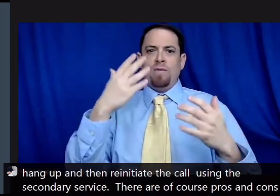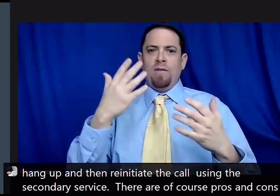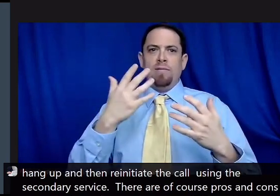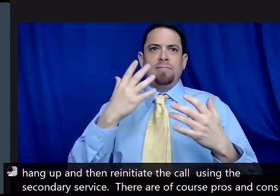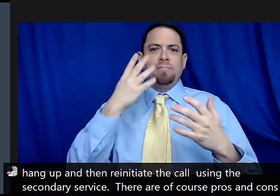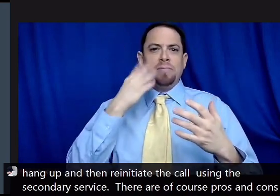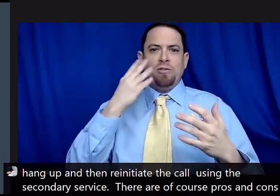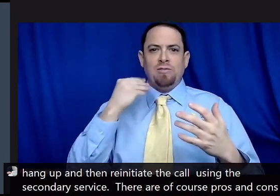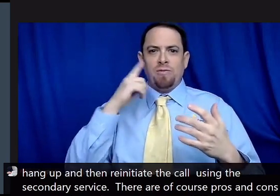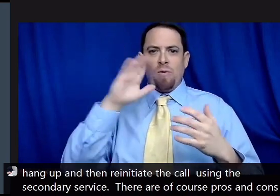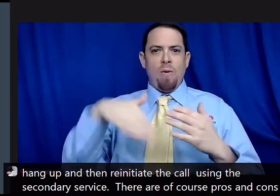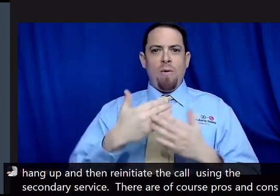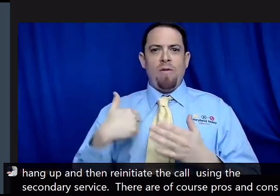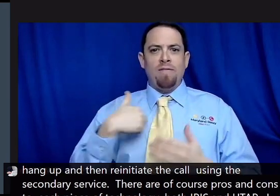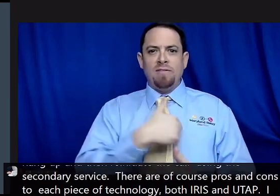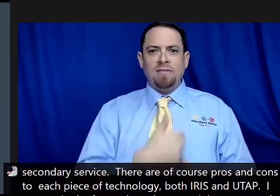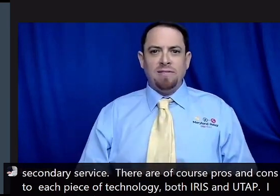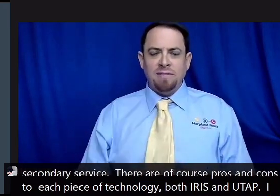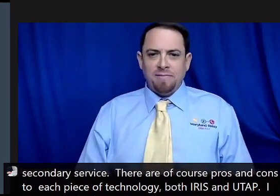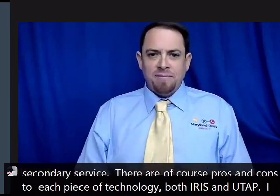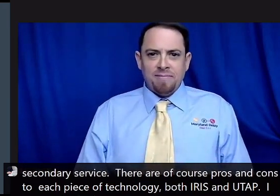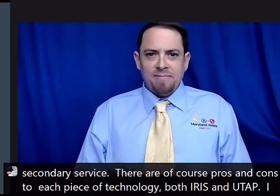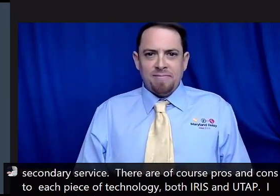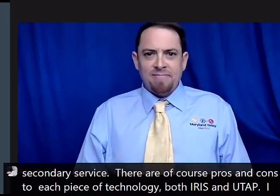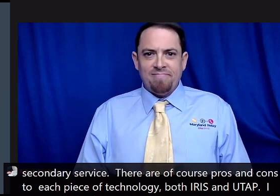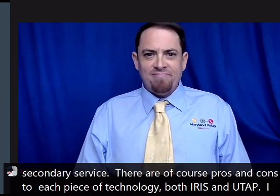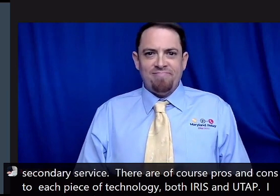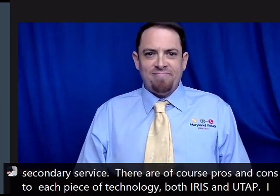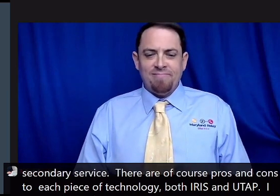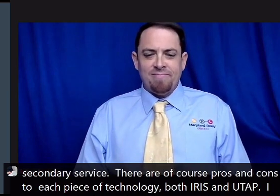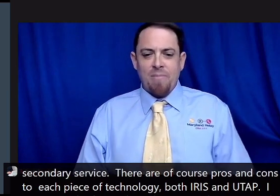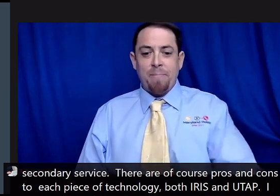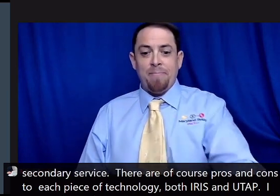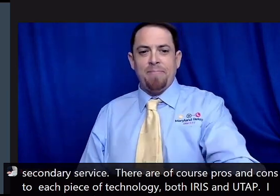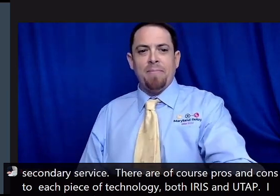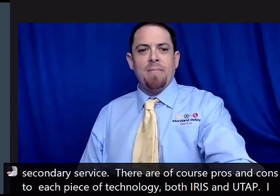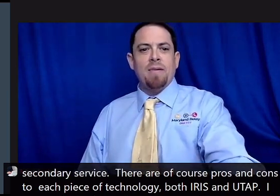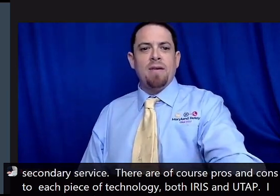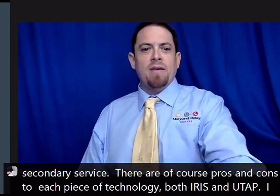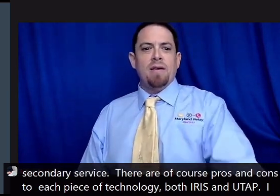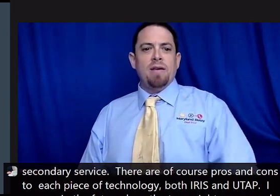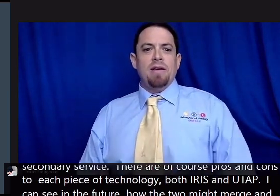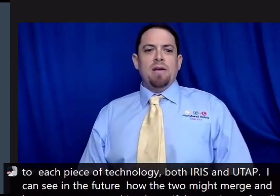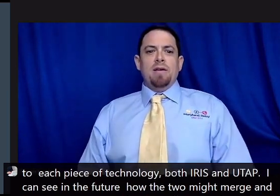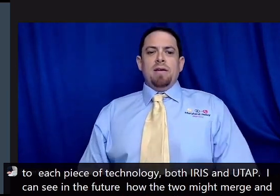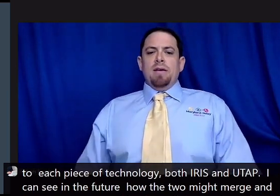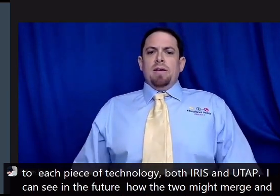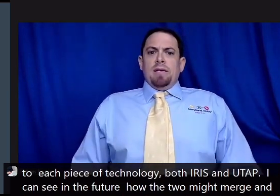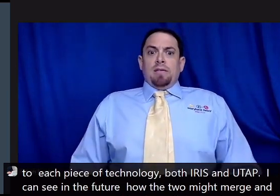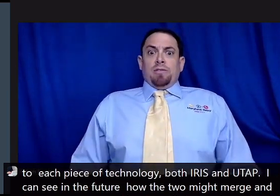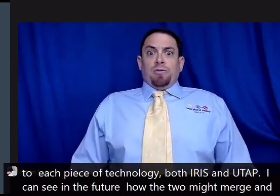and become one overarching beautiful experience for all of us.